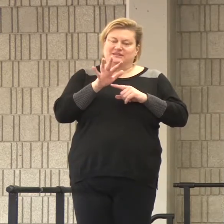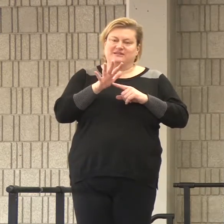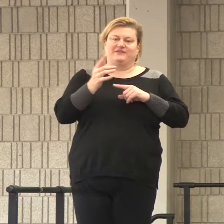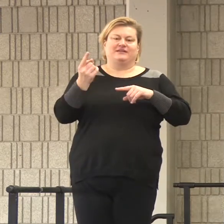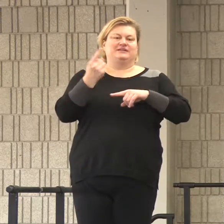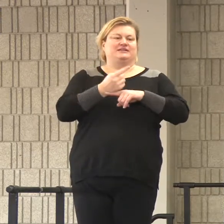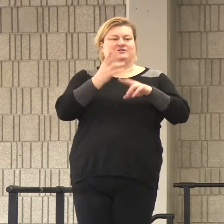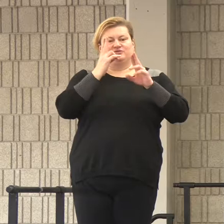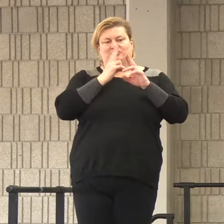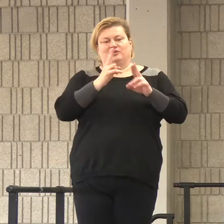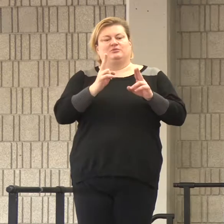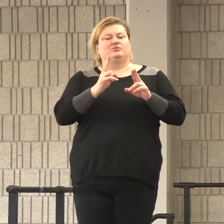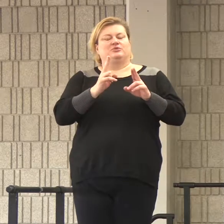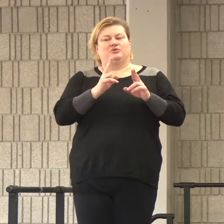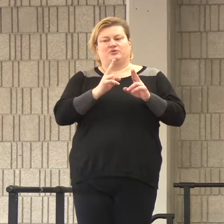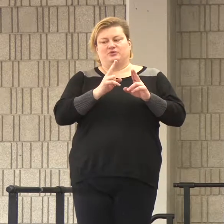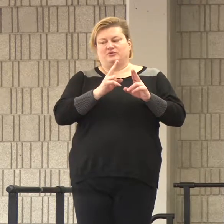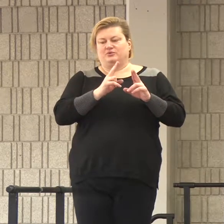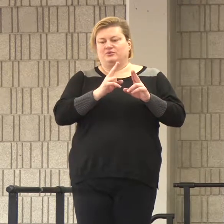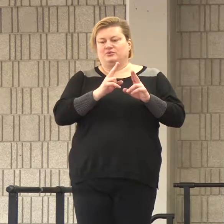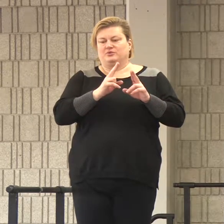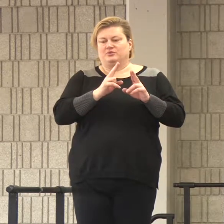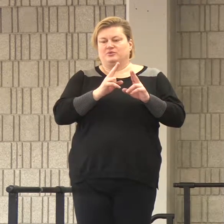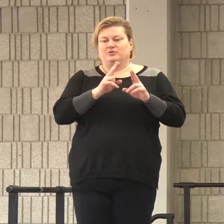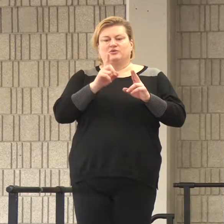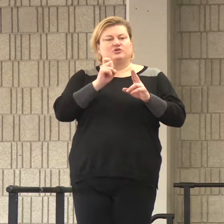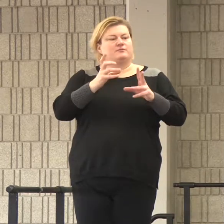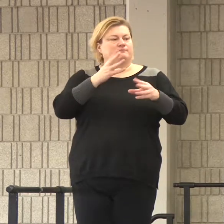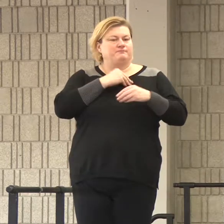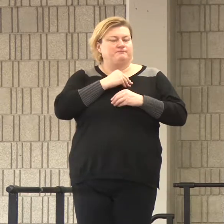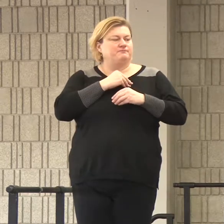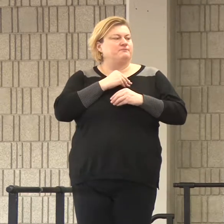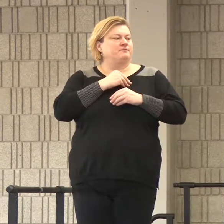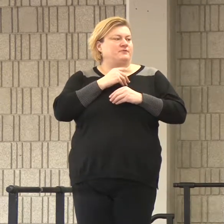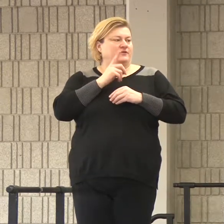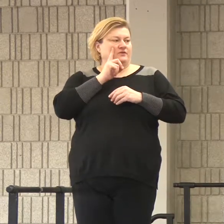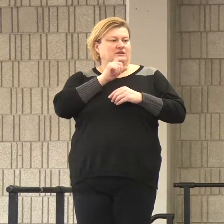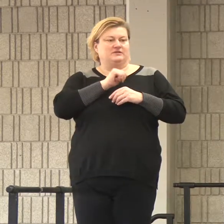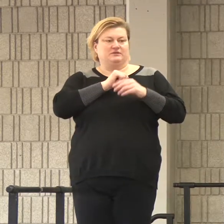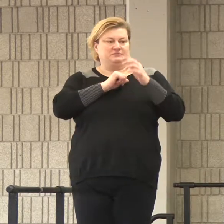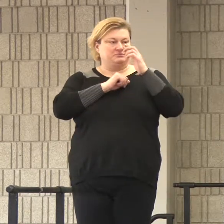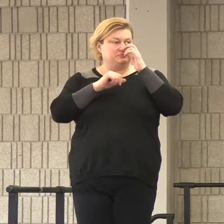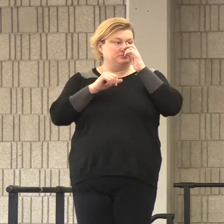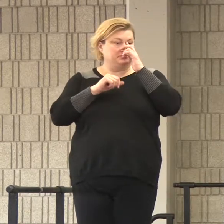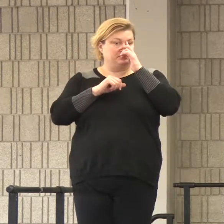365-day tribute that we should embrace for ourselves.